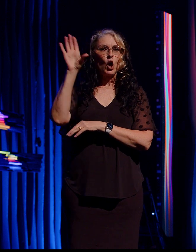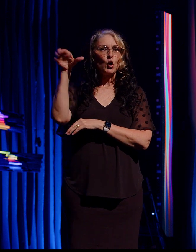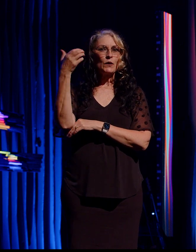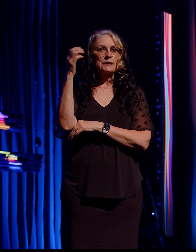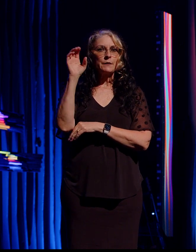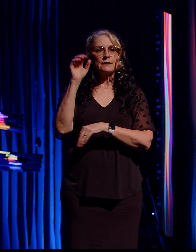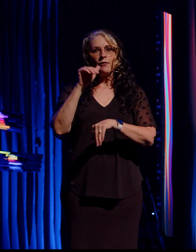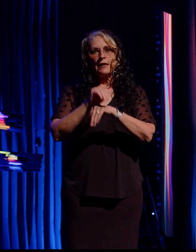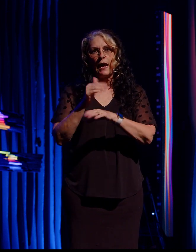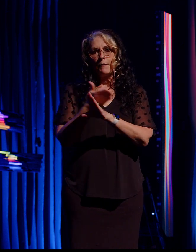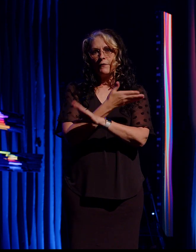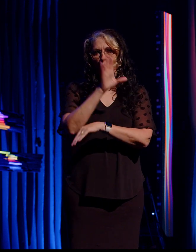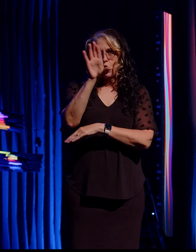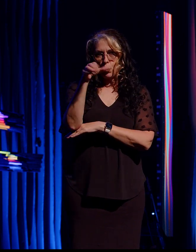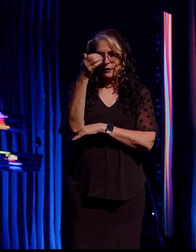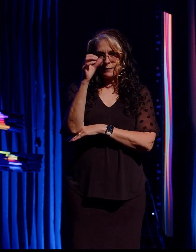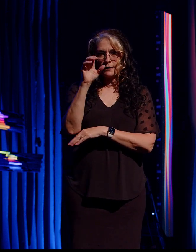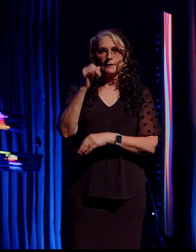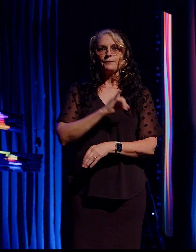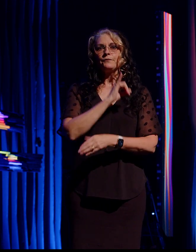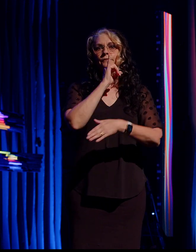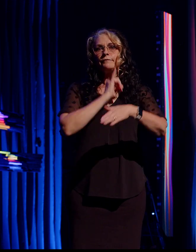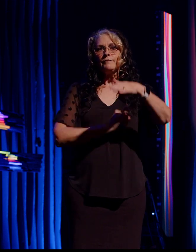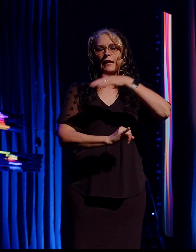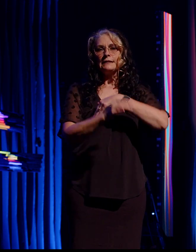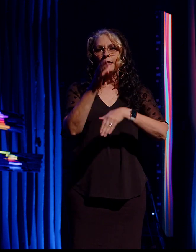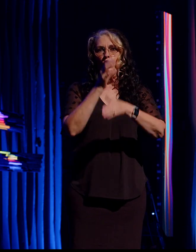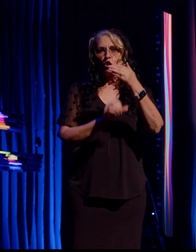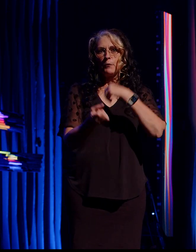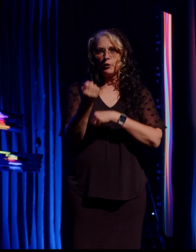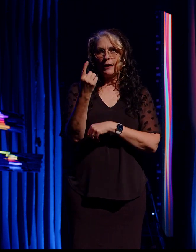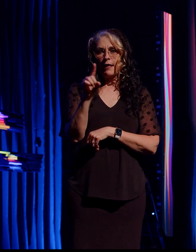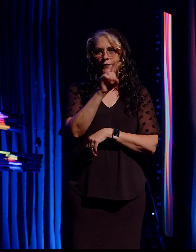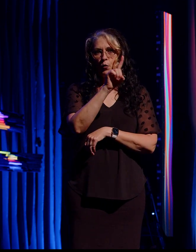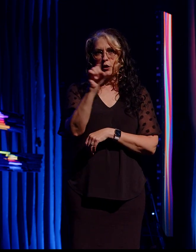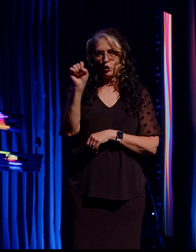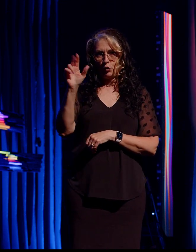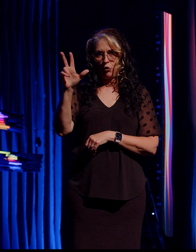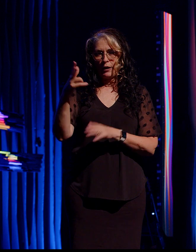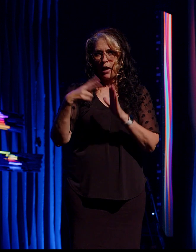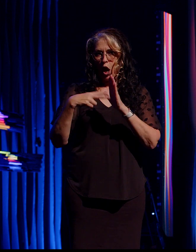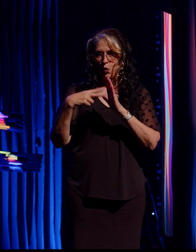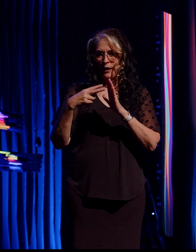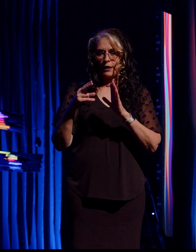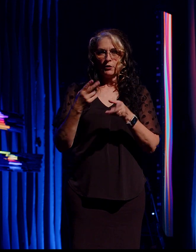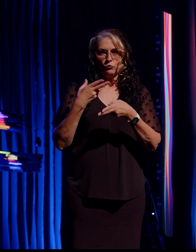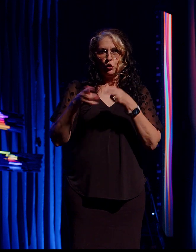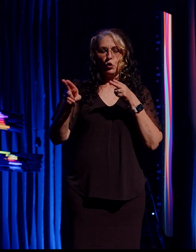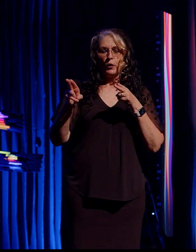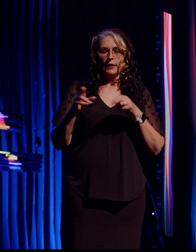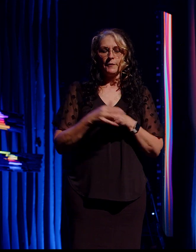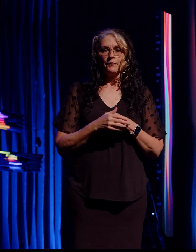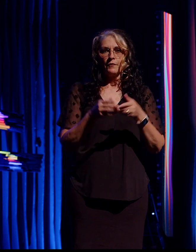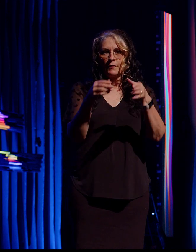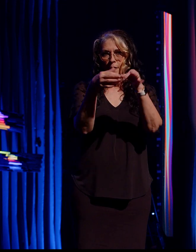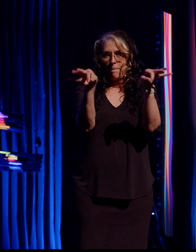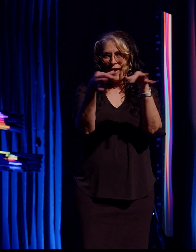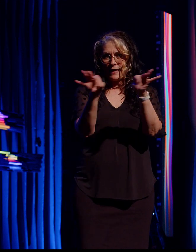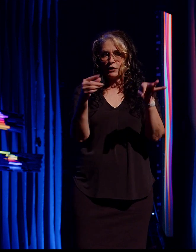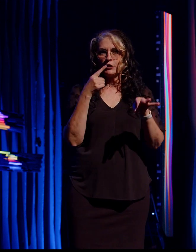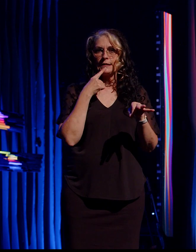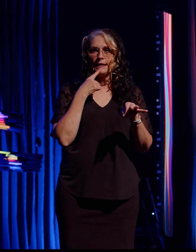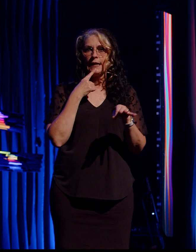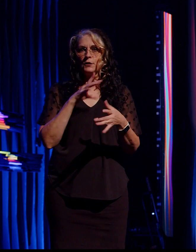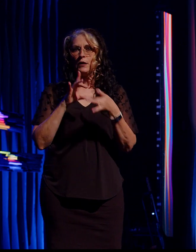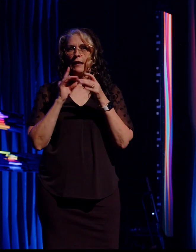Eve was Isaiah 11, 1 through 3. I'll read it quickly, but here's what the passage says in regards